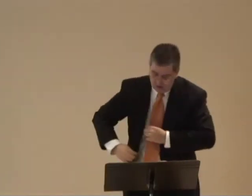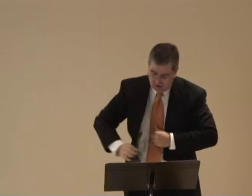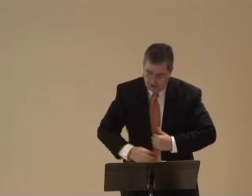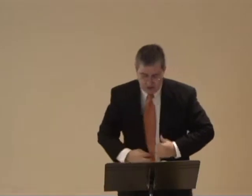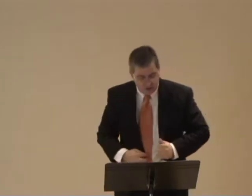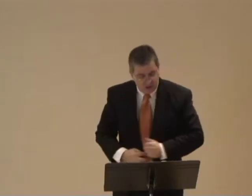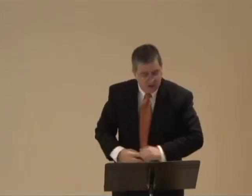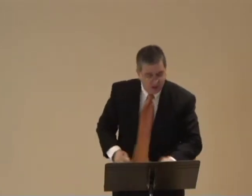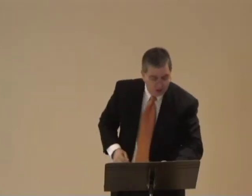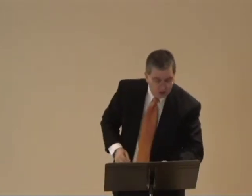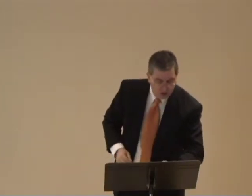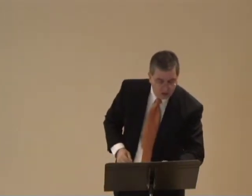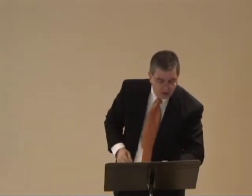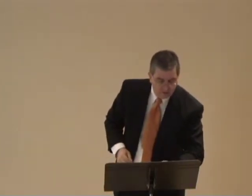Don't give up on your life.